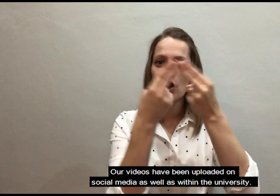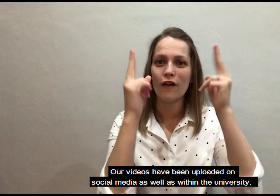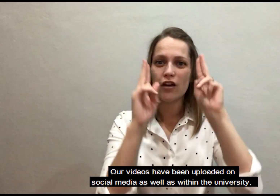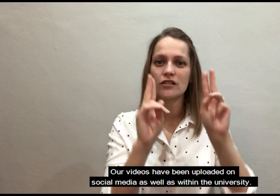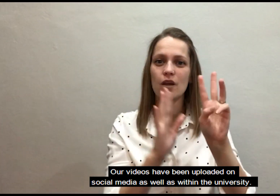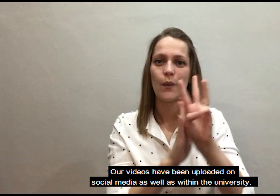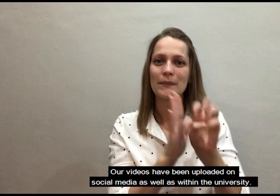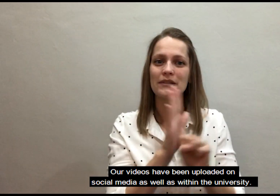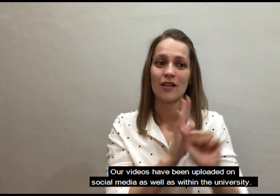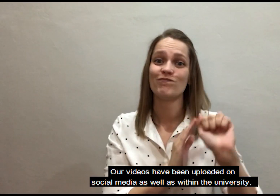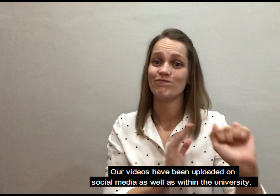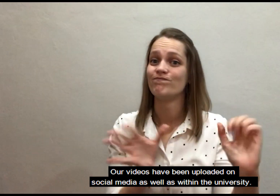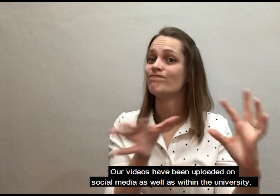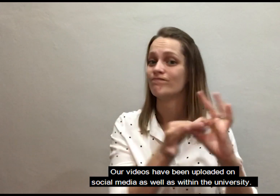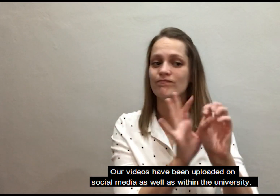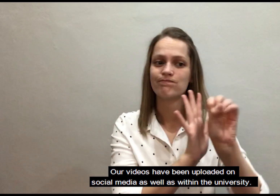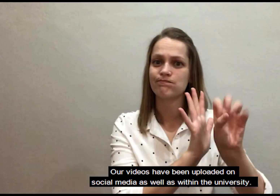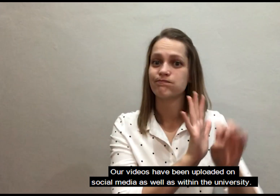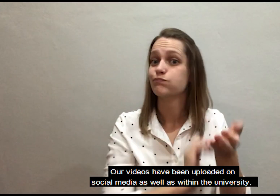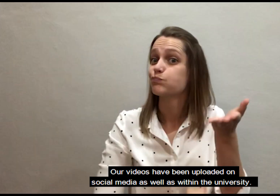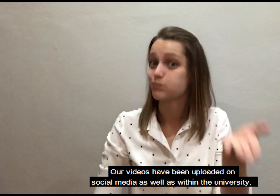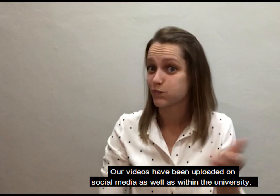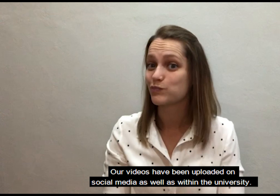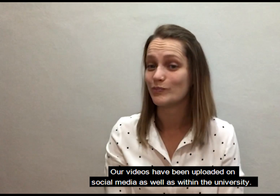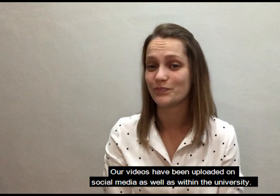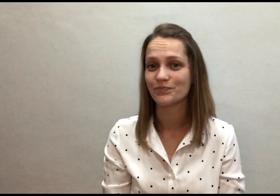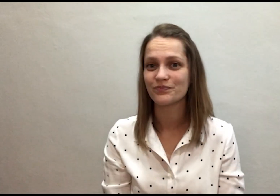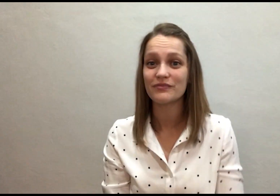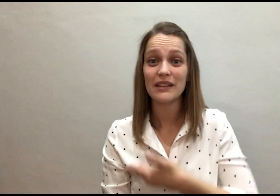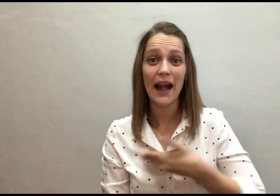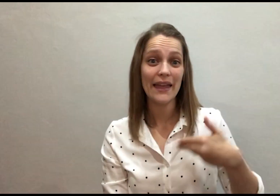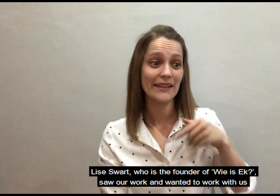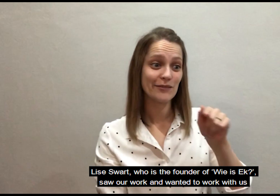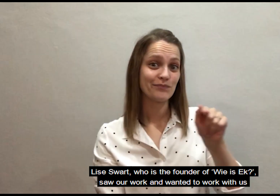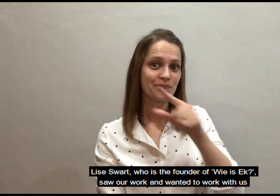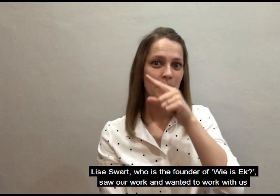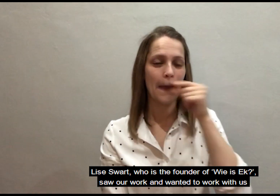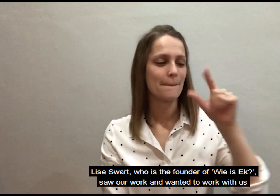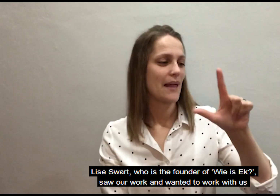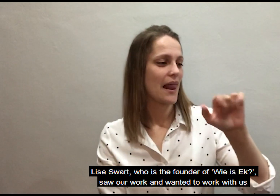have been uploaded on social media as well as within the university.